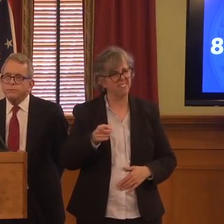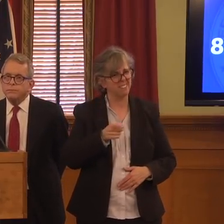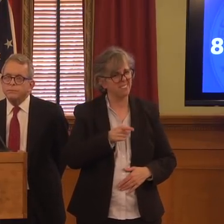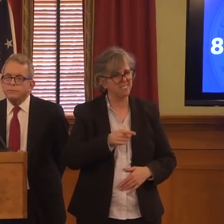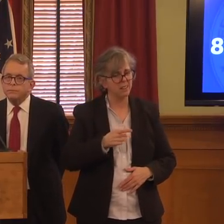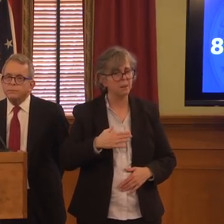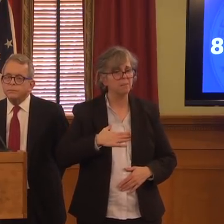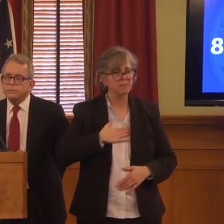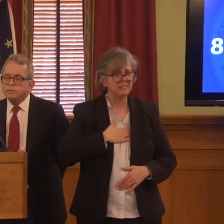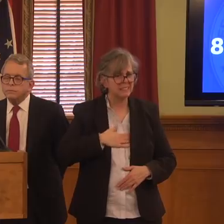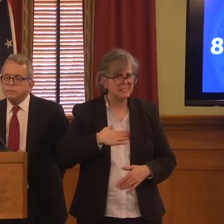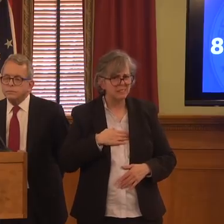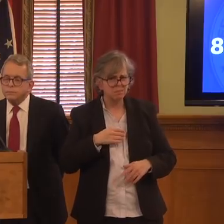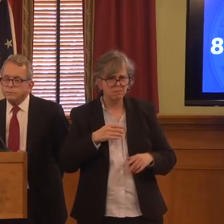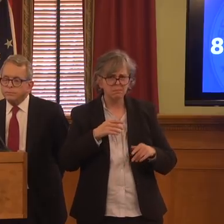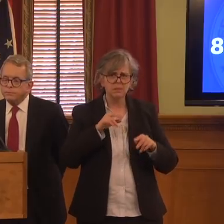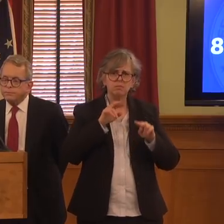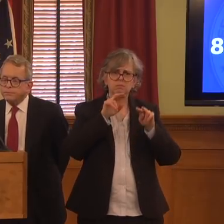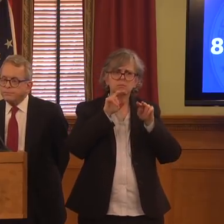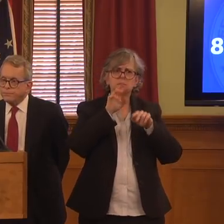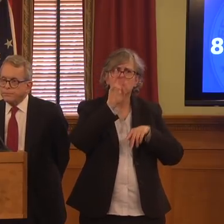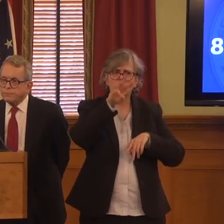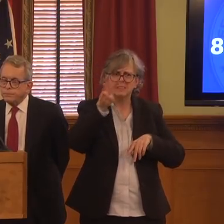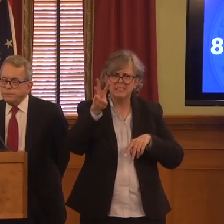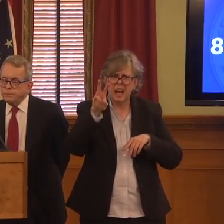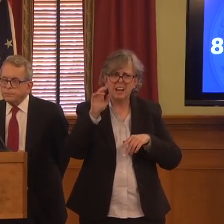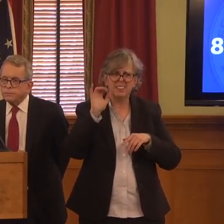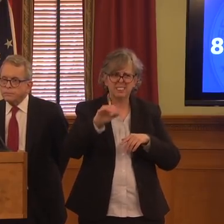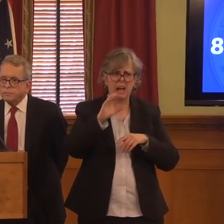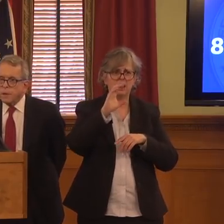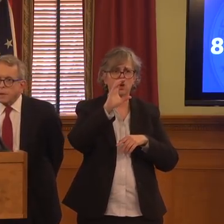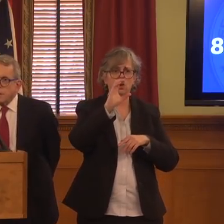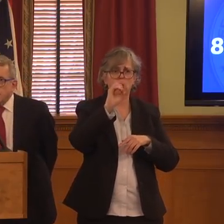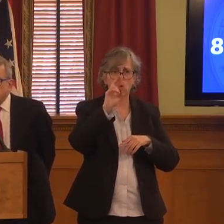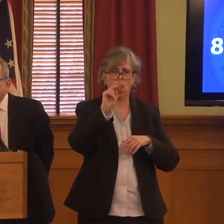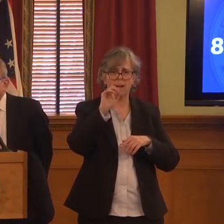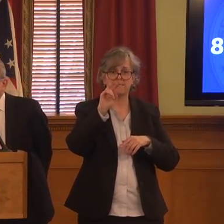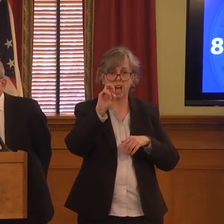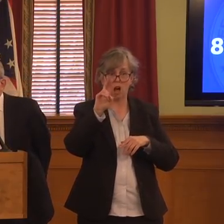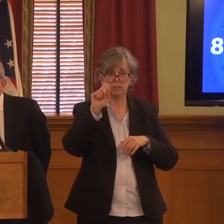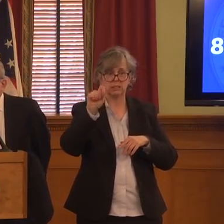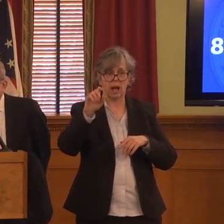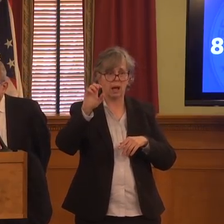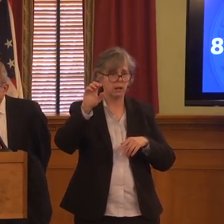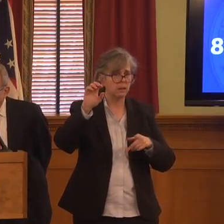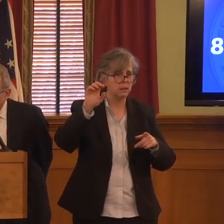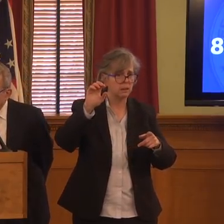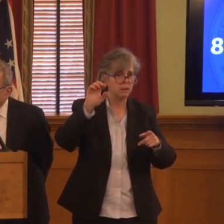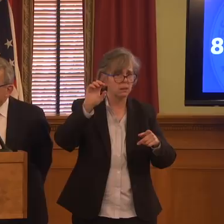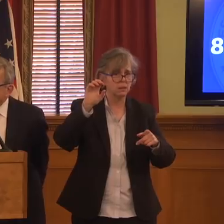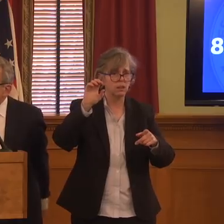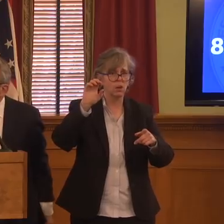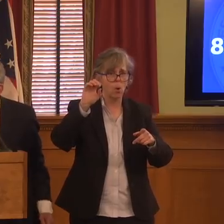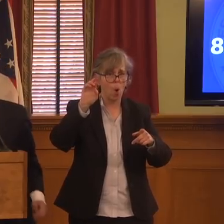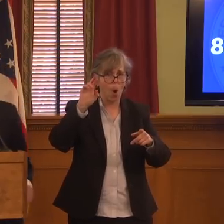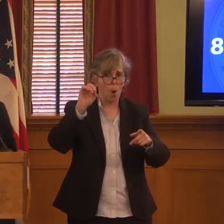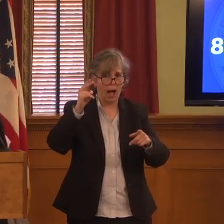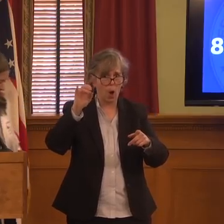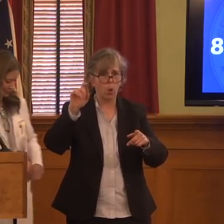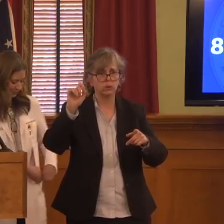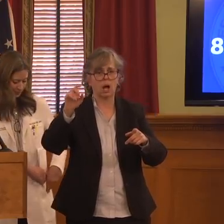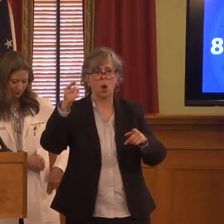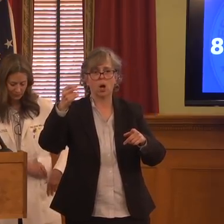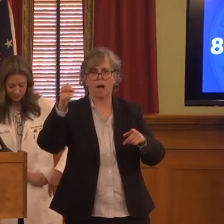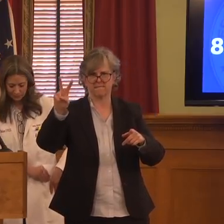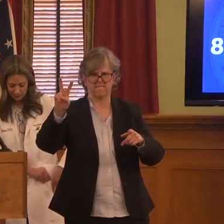coronavirus.ohio.gov, and we will all begin to do this together. Thank you so much. Let me, thank you, Amy, very much.